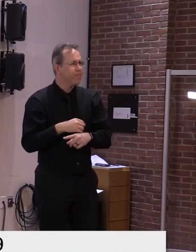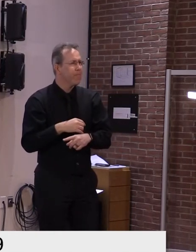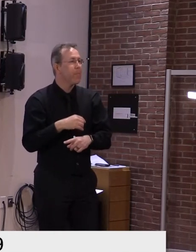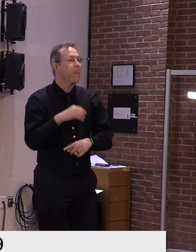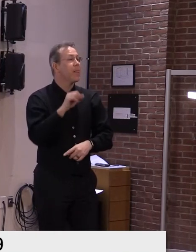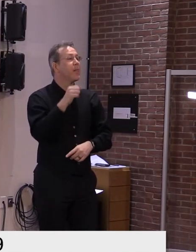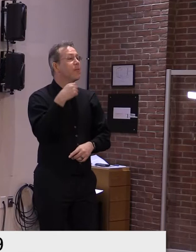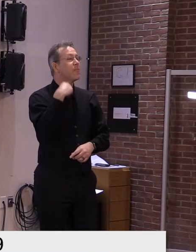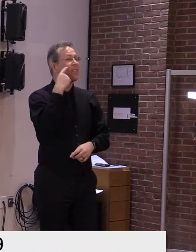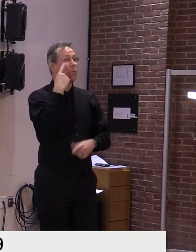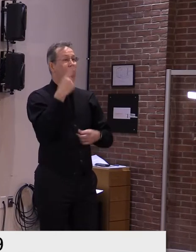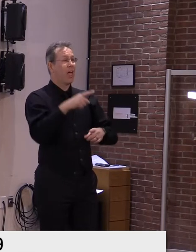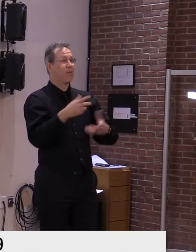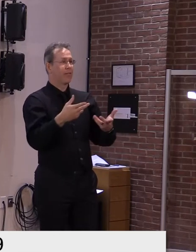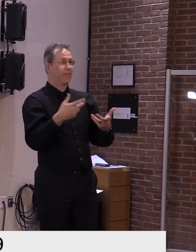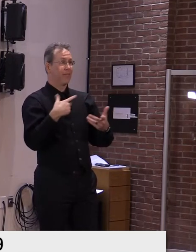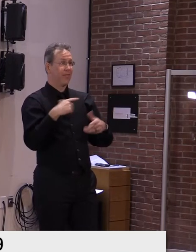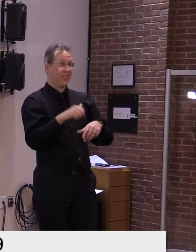available